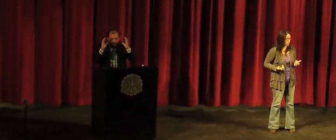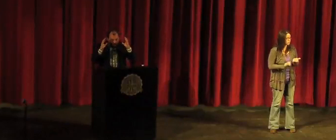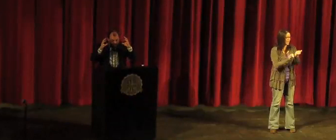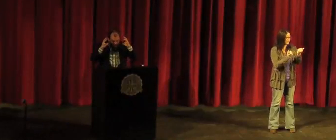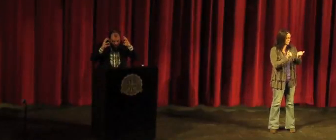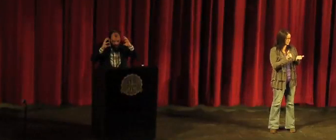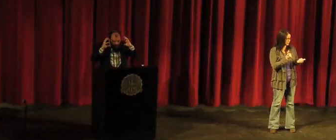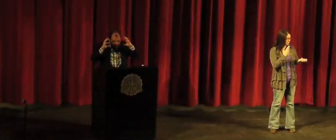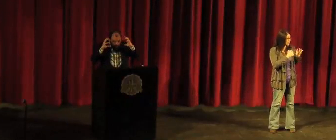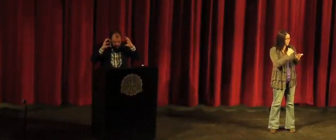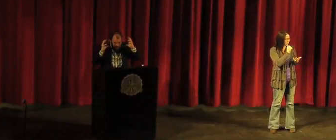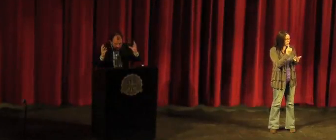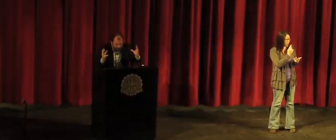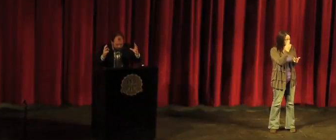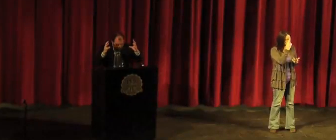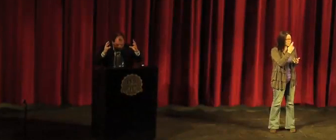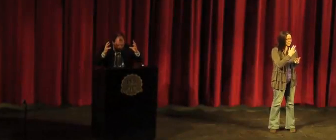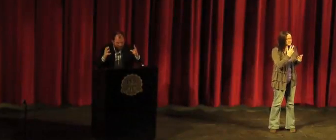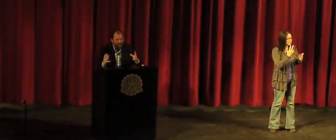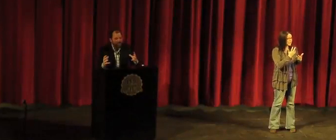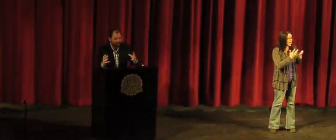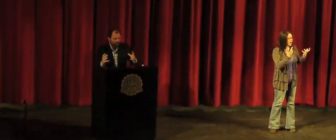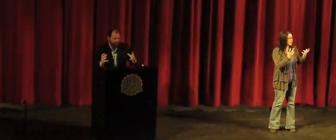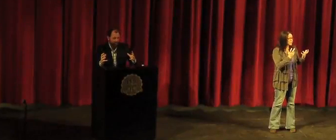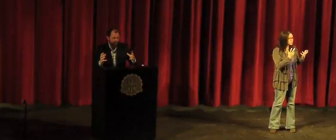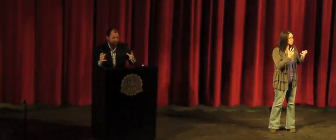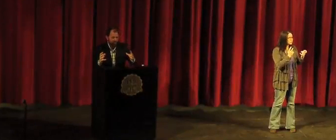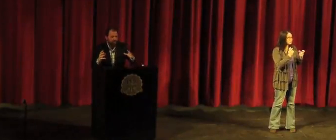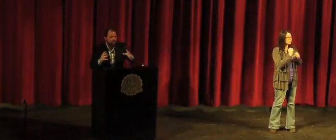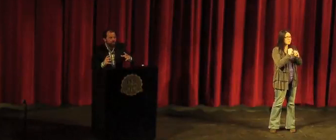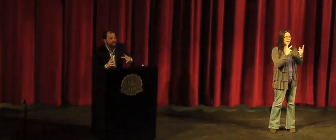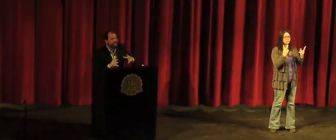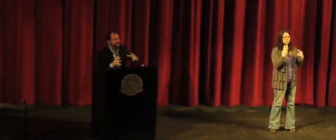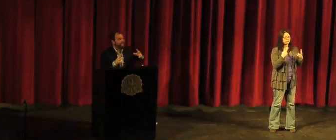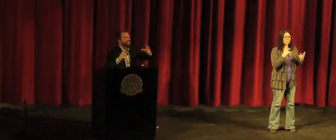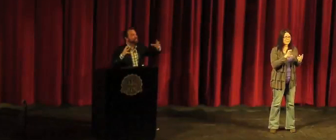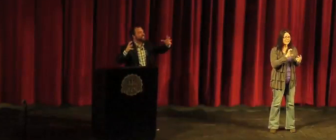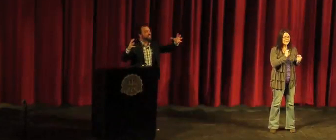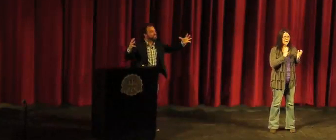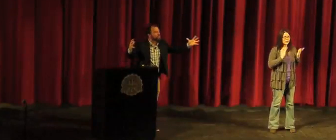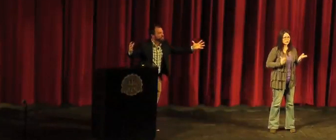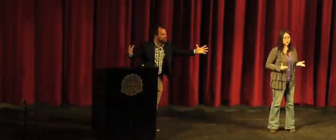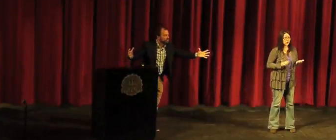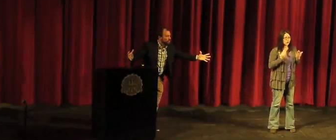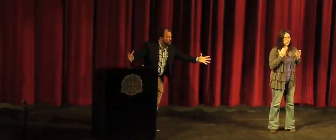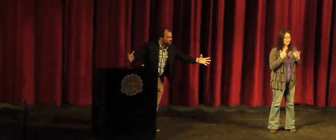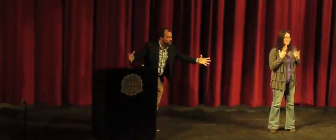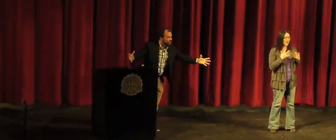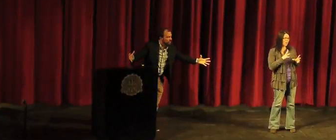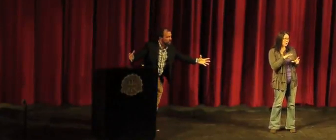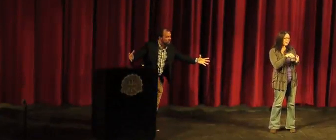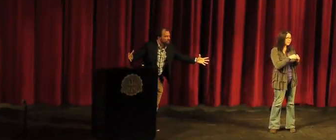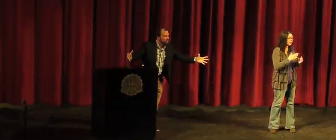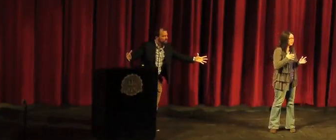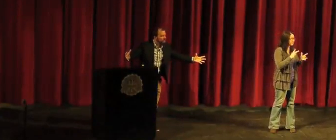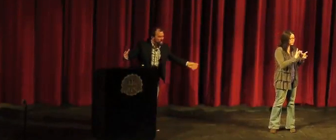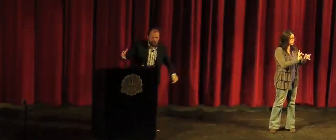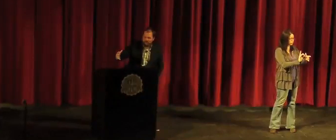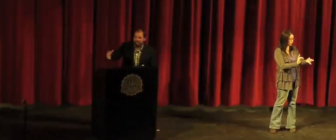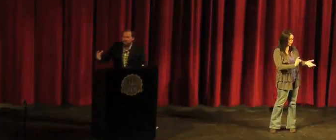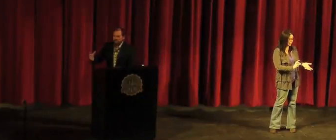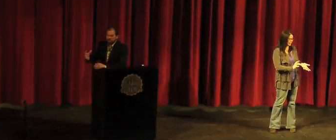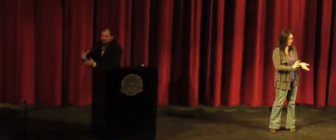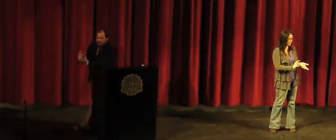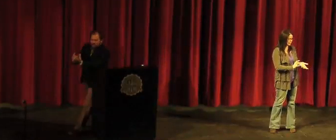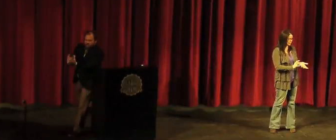always realize how much we imagine ourselves as characters who then live into a story. So